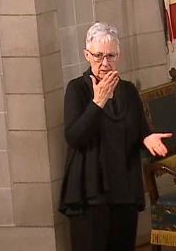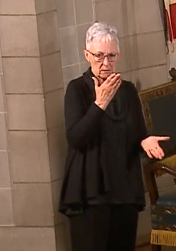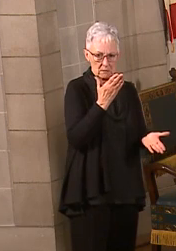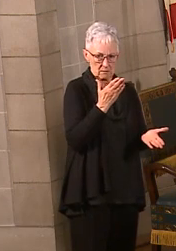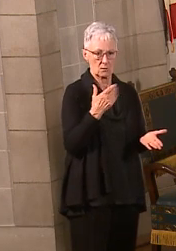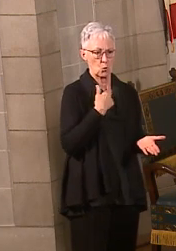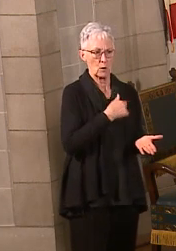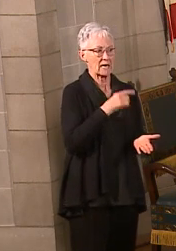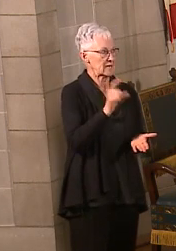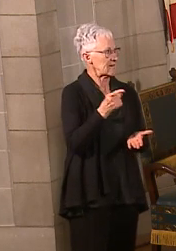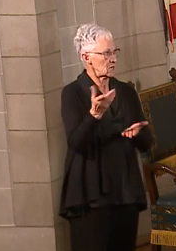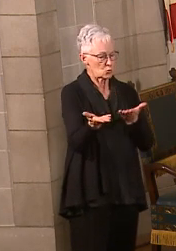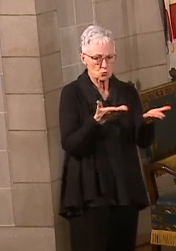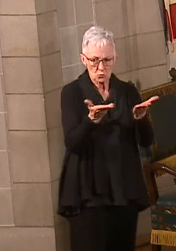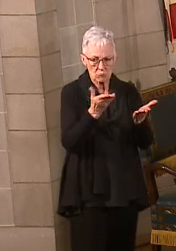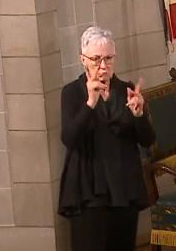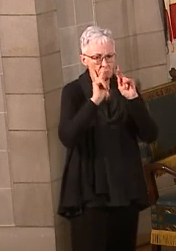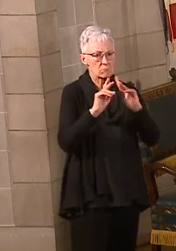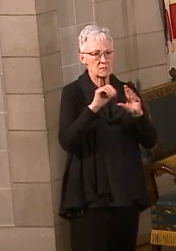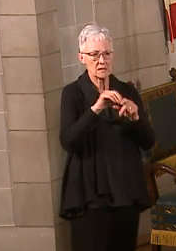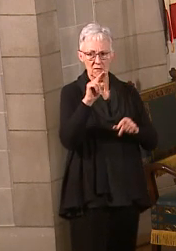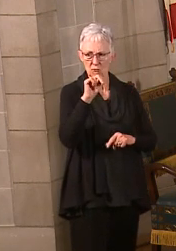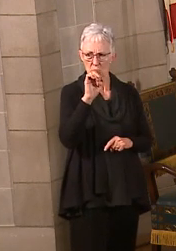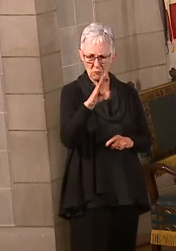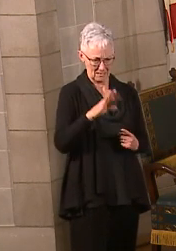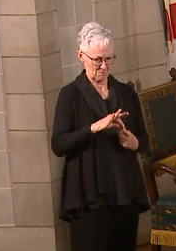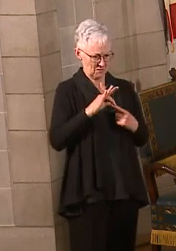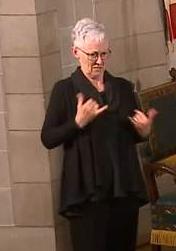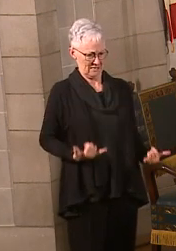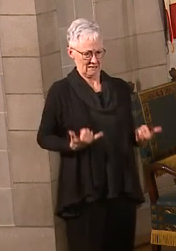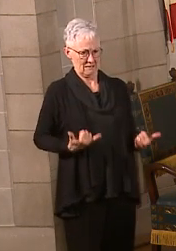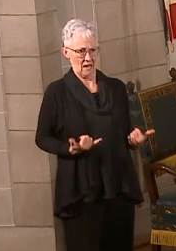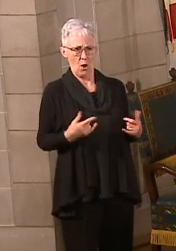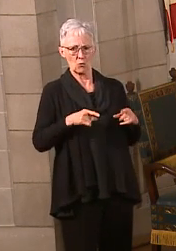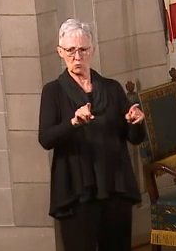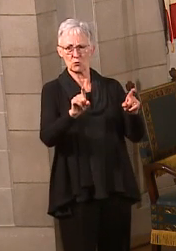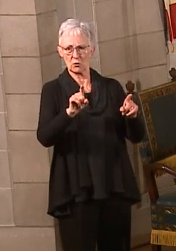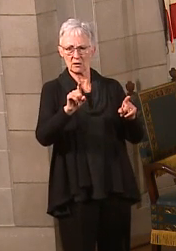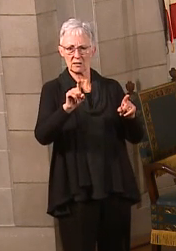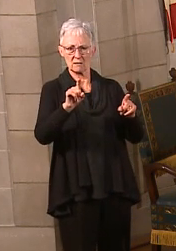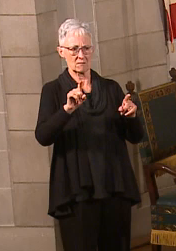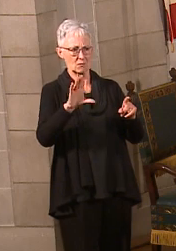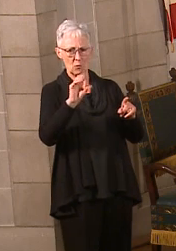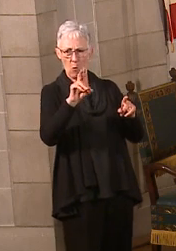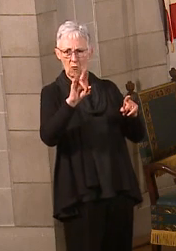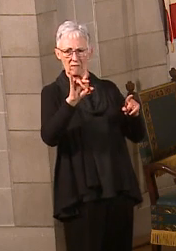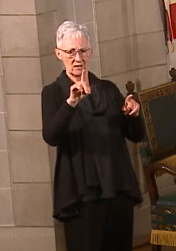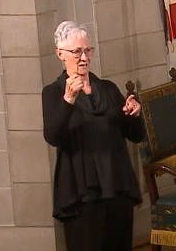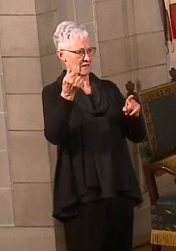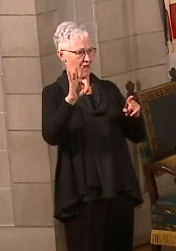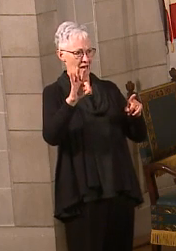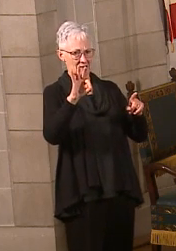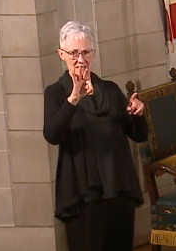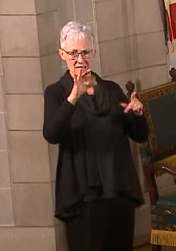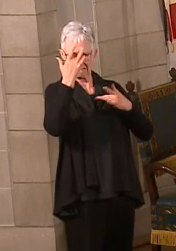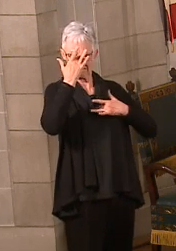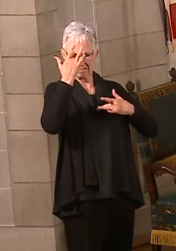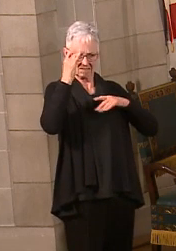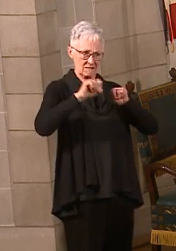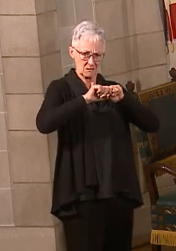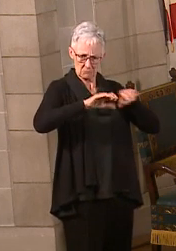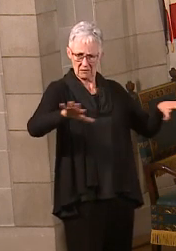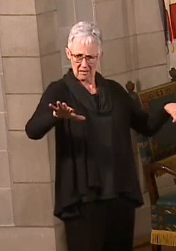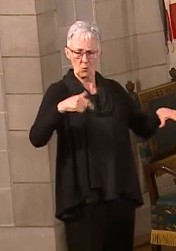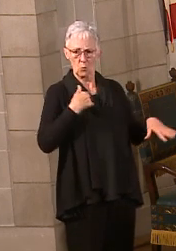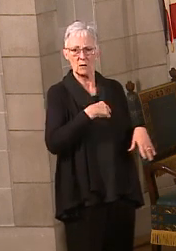Nebraska, especially at a time when we've got a public health emergency. We need to perform these services, whether it's going to be something that is done